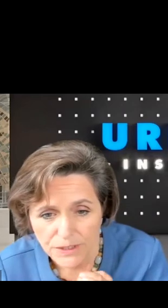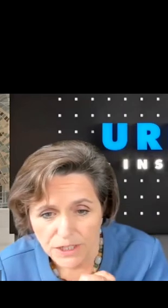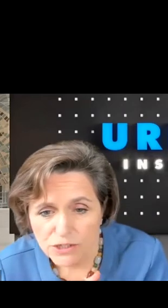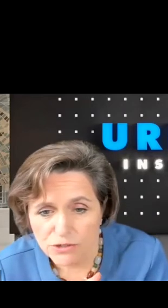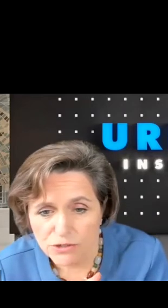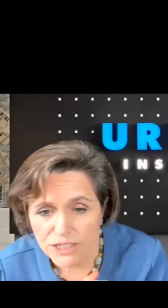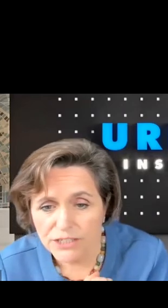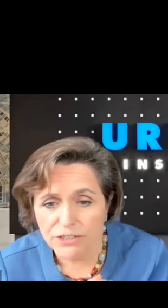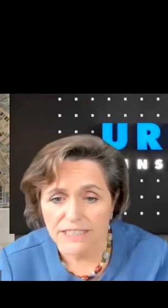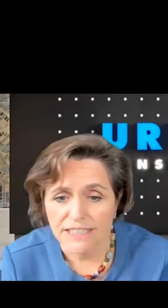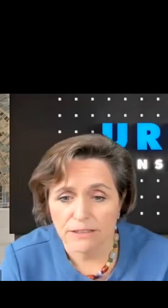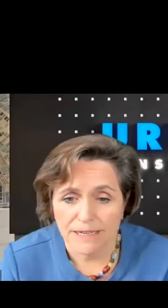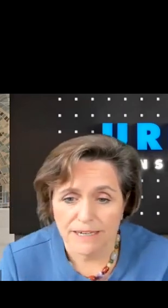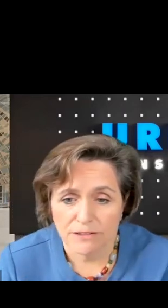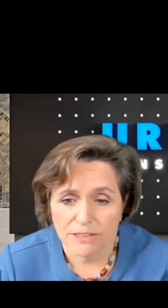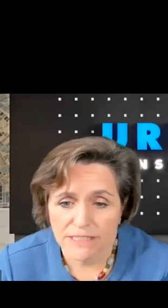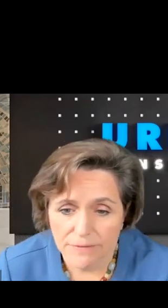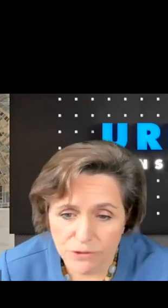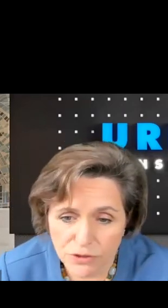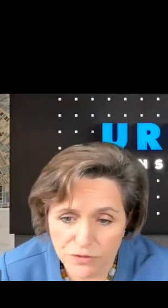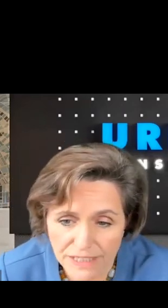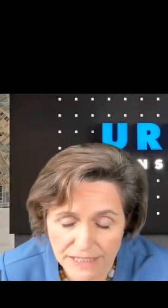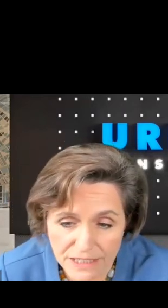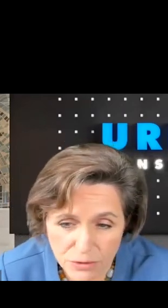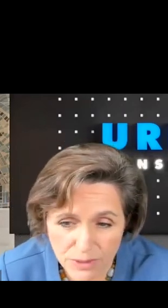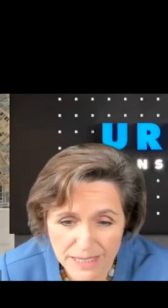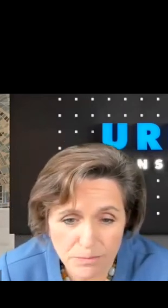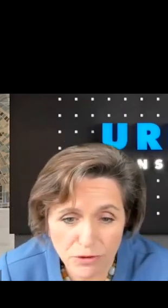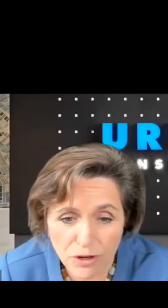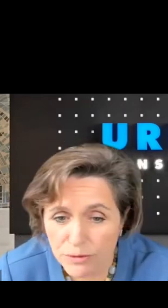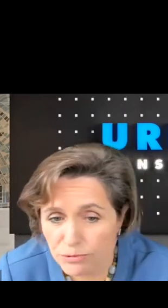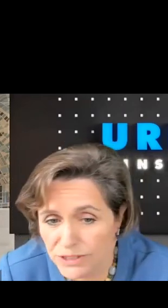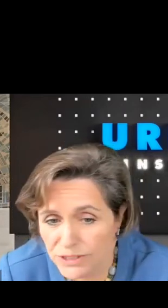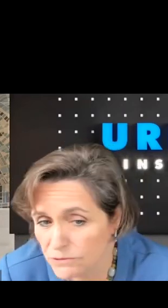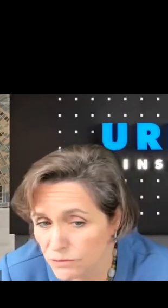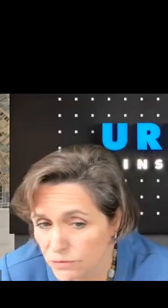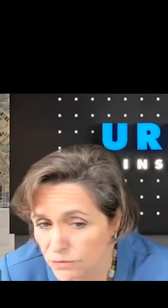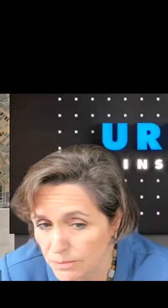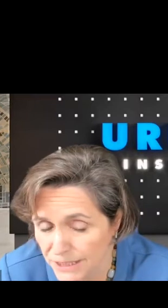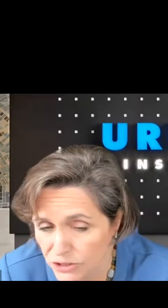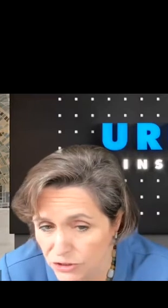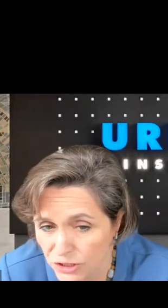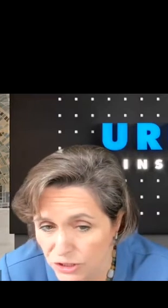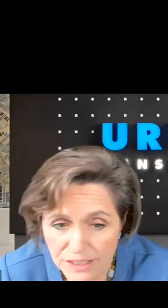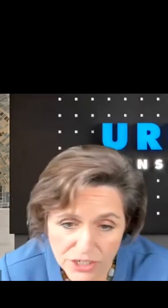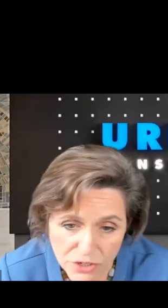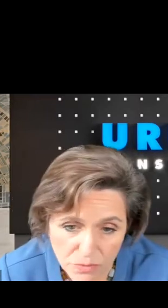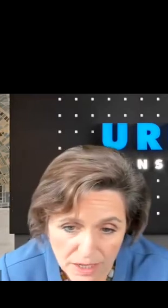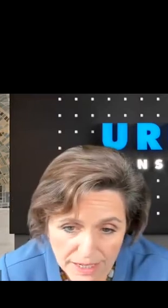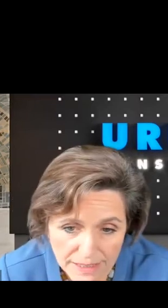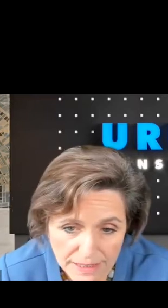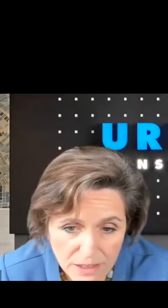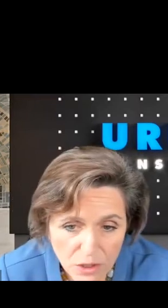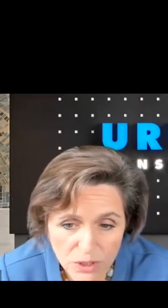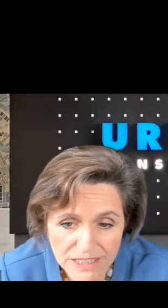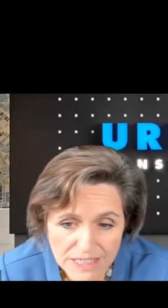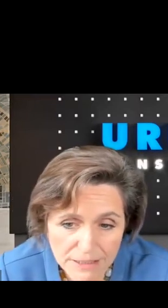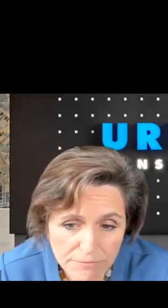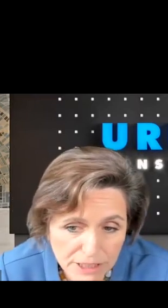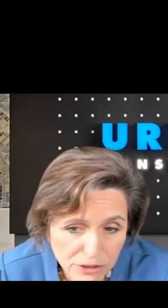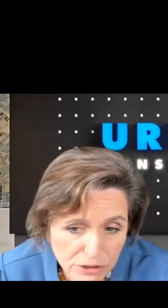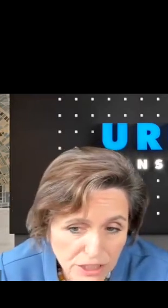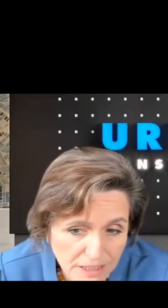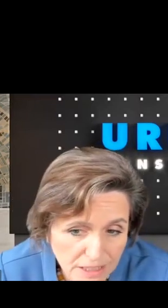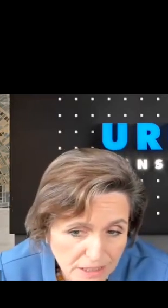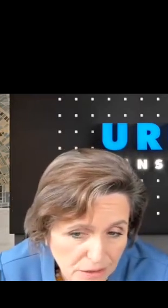work. So today you're going to hear about how these efforts fit into a broader prison reform picture nationwide. We're going to